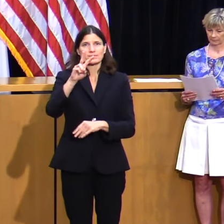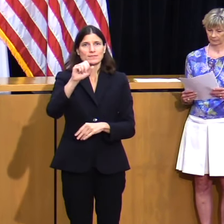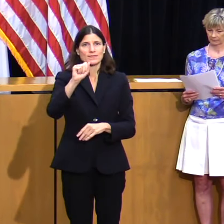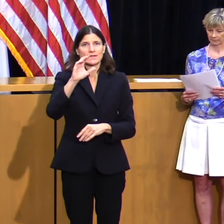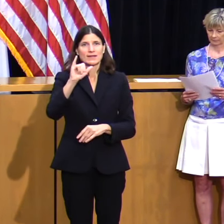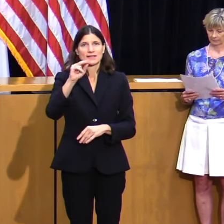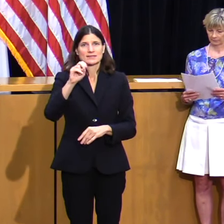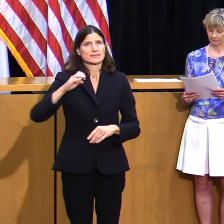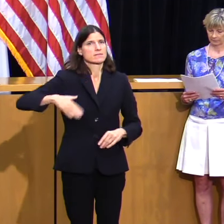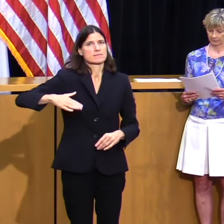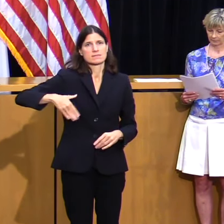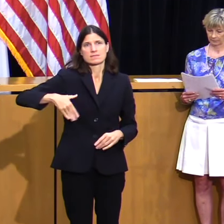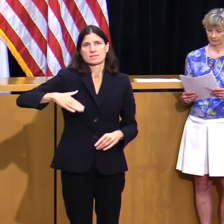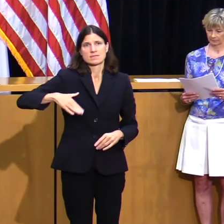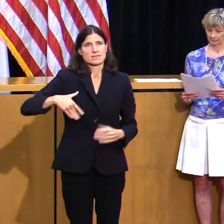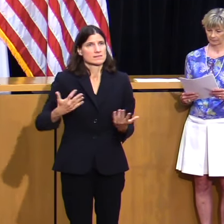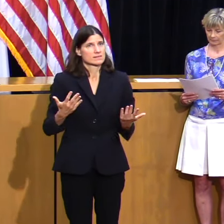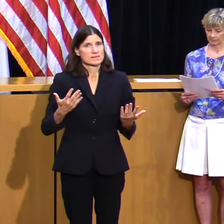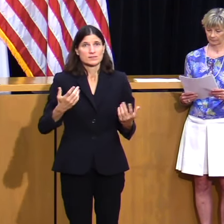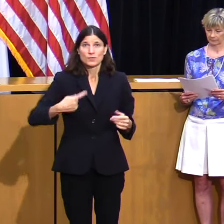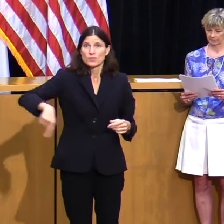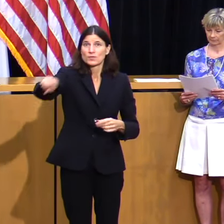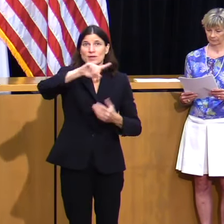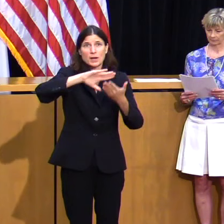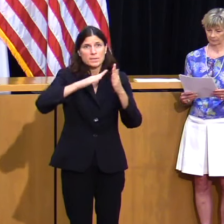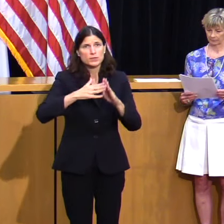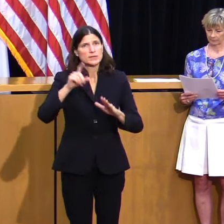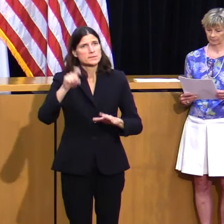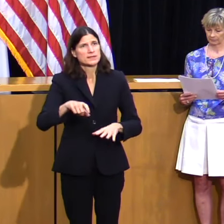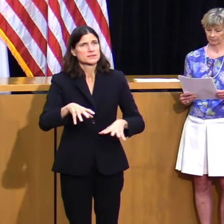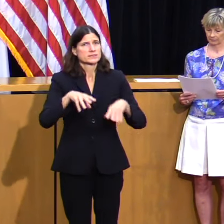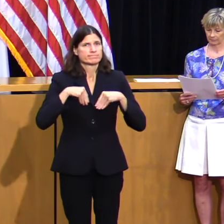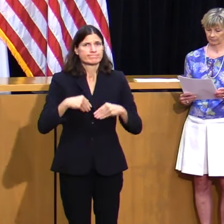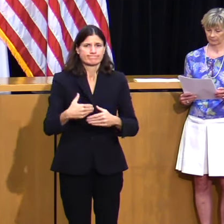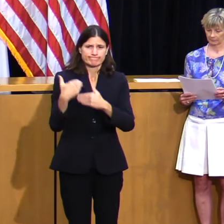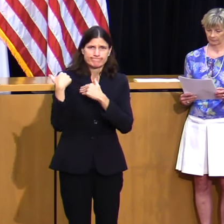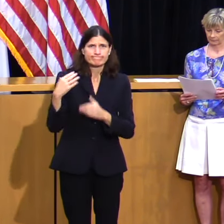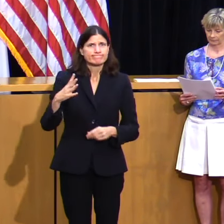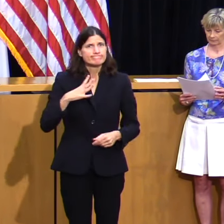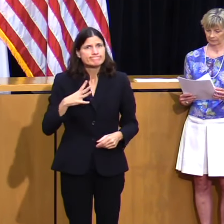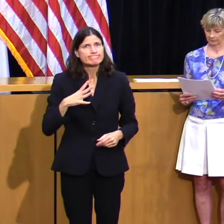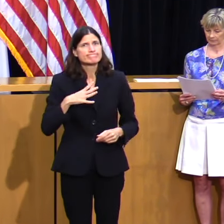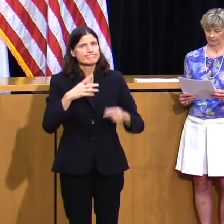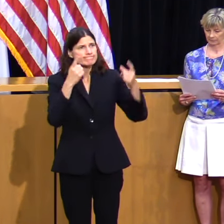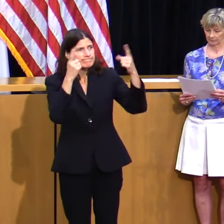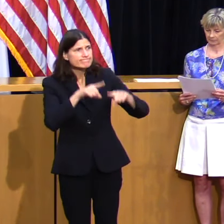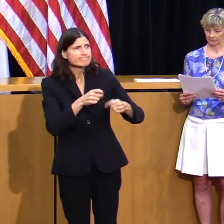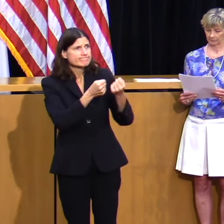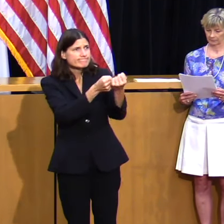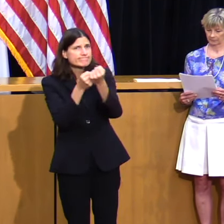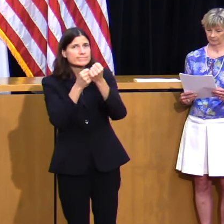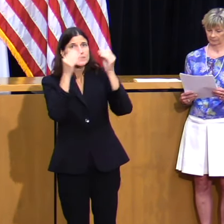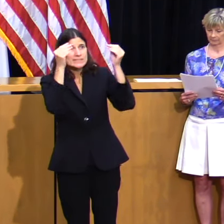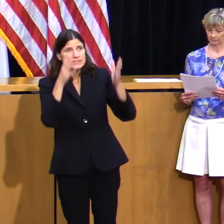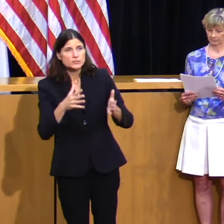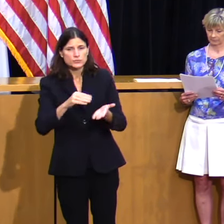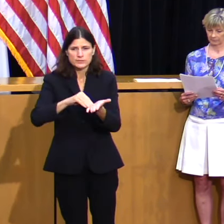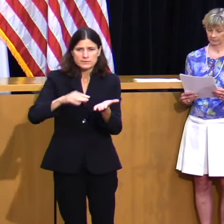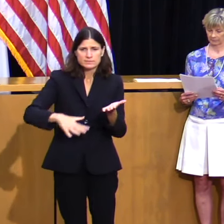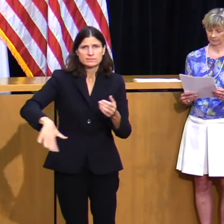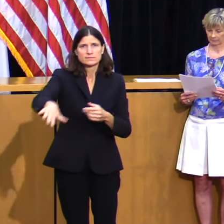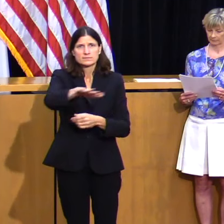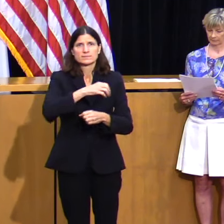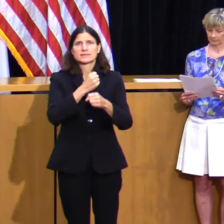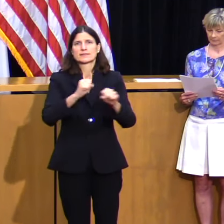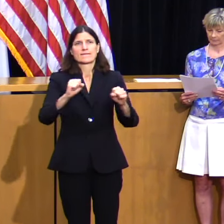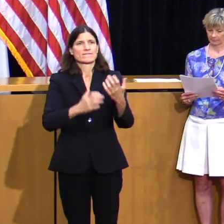take all necessary steps to protect teachers, students, and staff. Yesterday, our